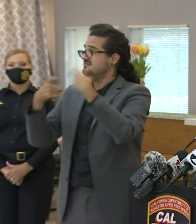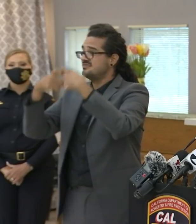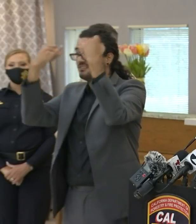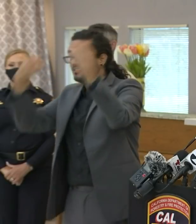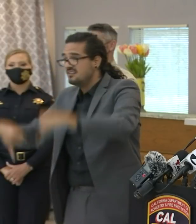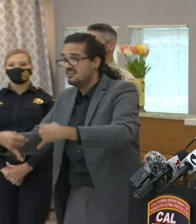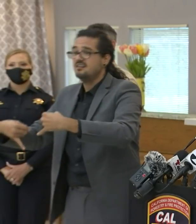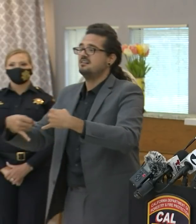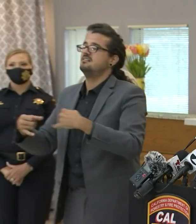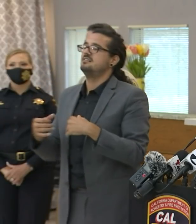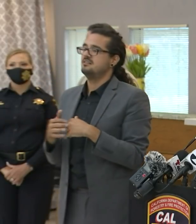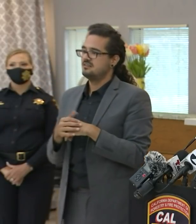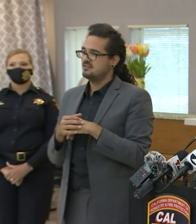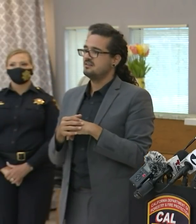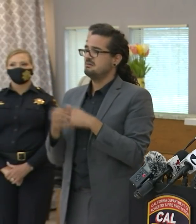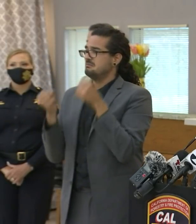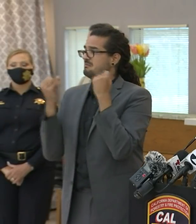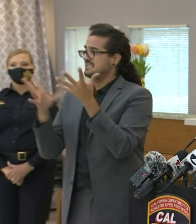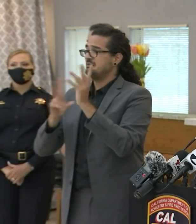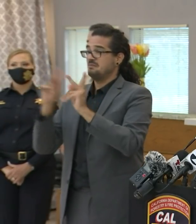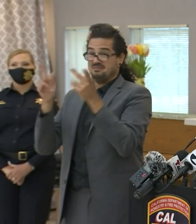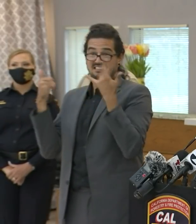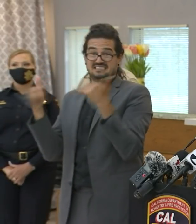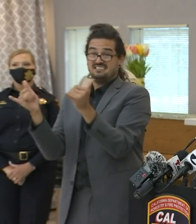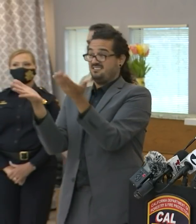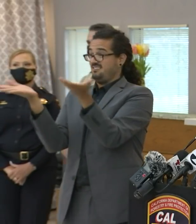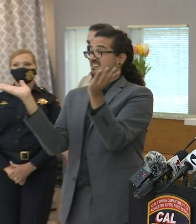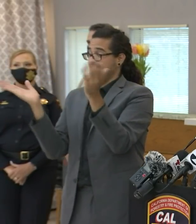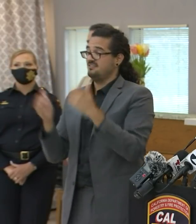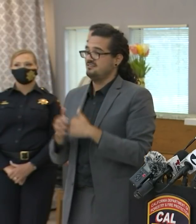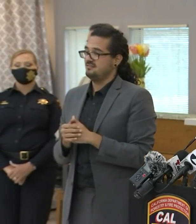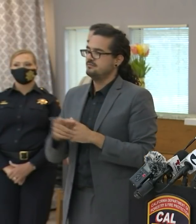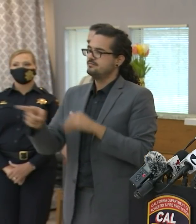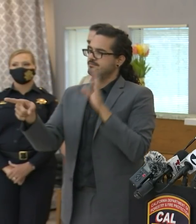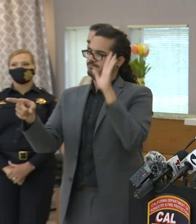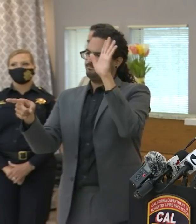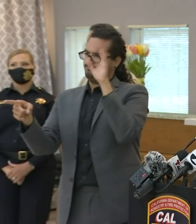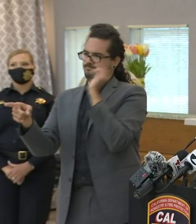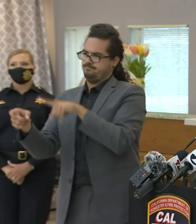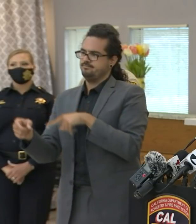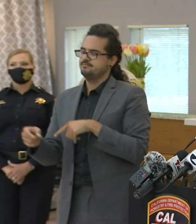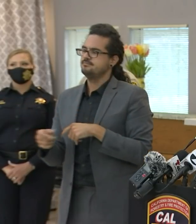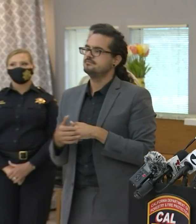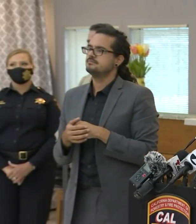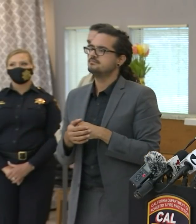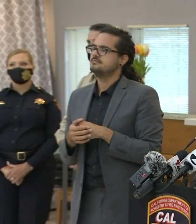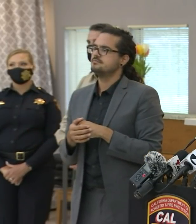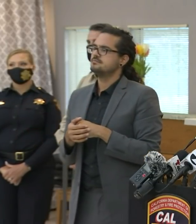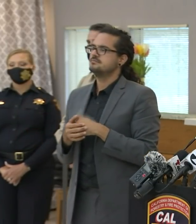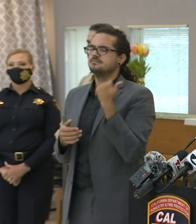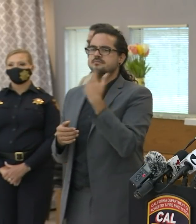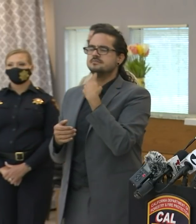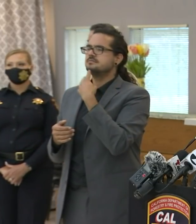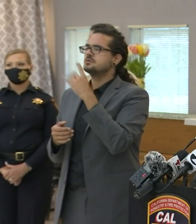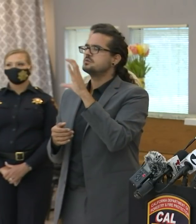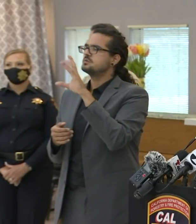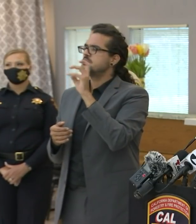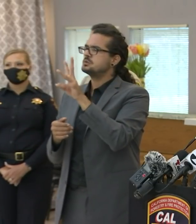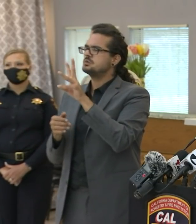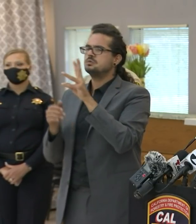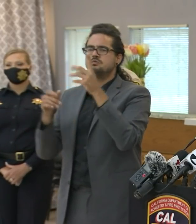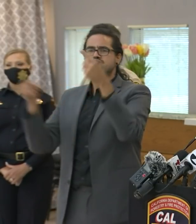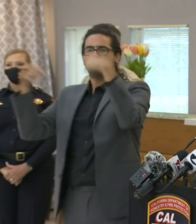are hindering the operation. You mentioned that you're going to have crews coming in from out of state. Which states are they coming from, and how many people?